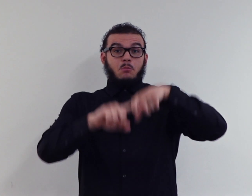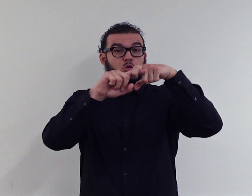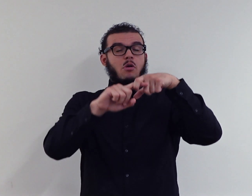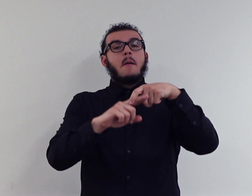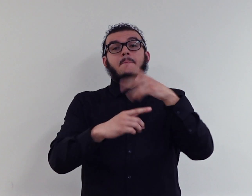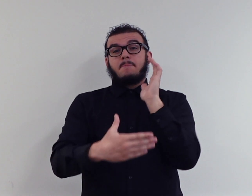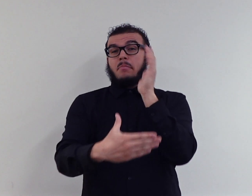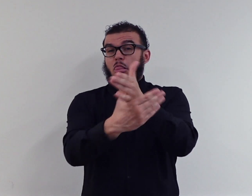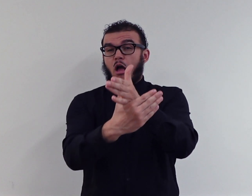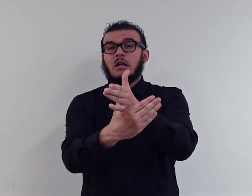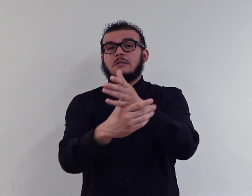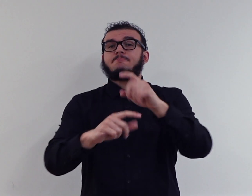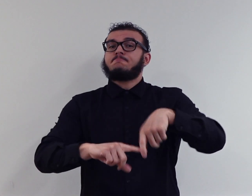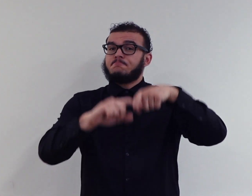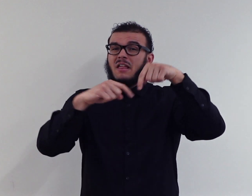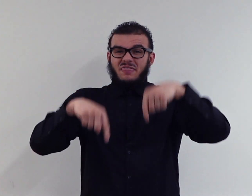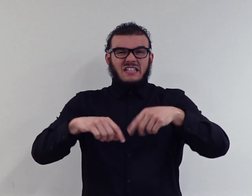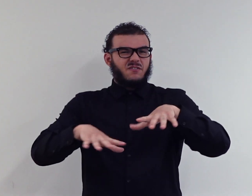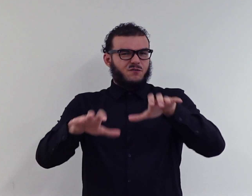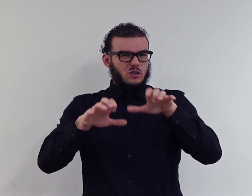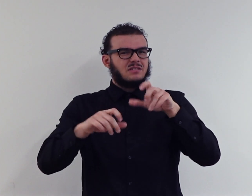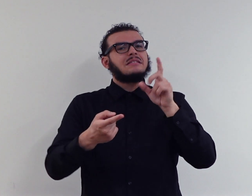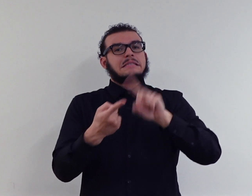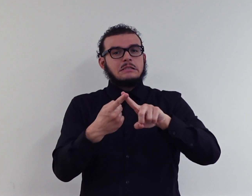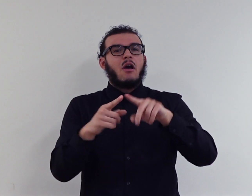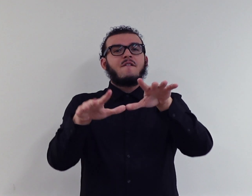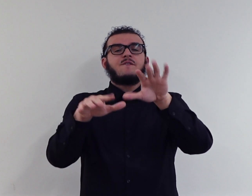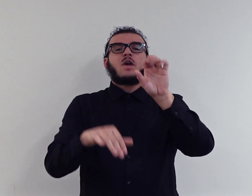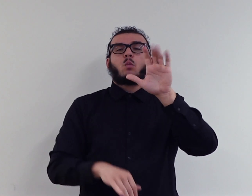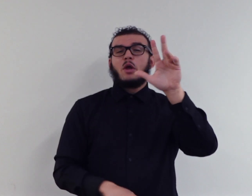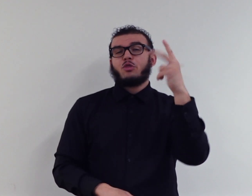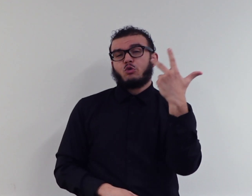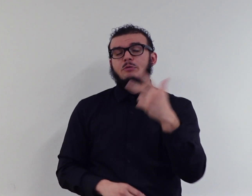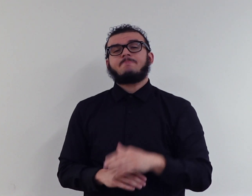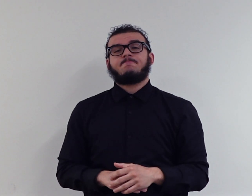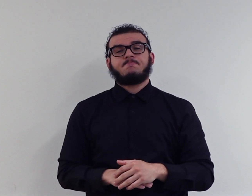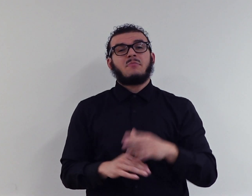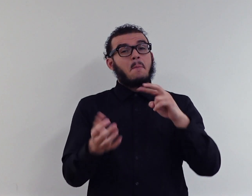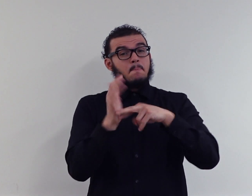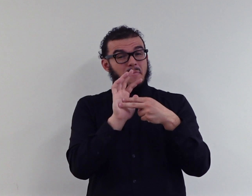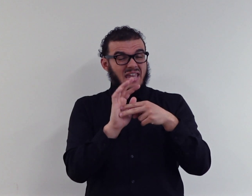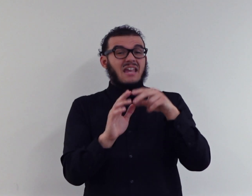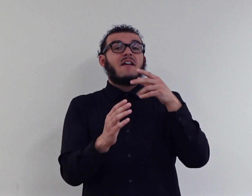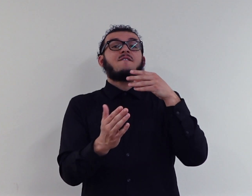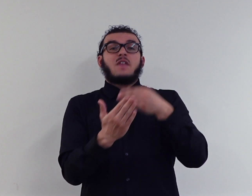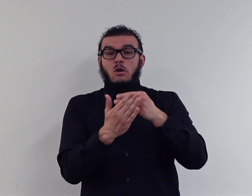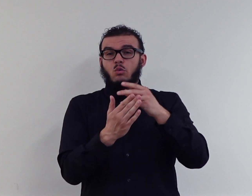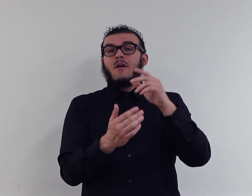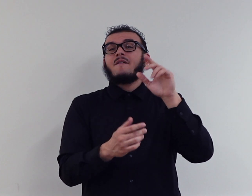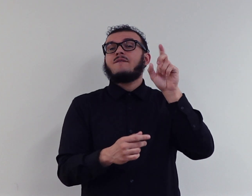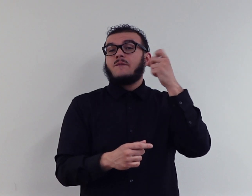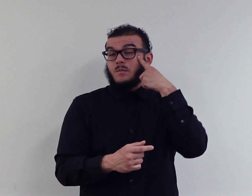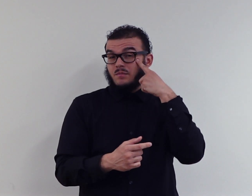this freeze until February 3rd. This means that federal funds should continue to flow until